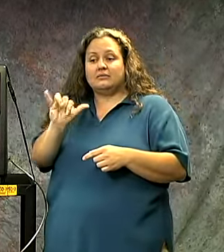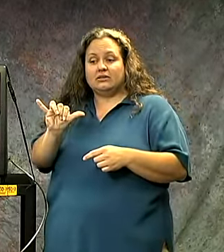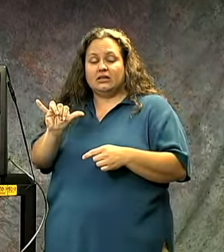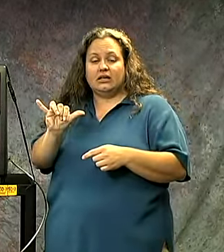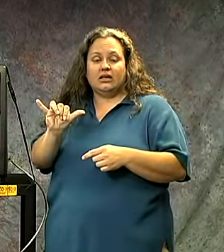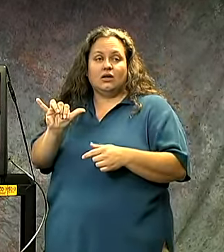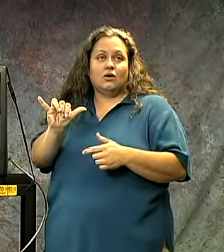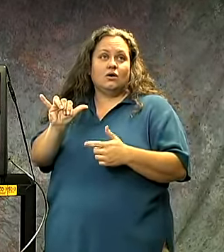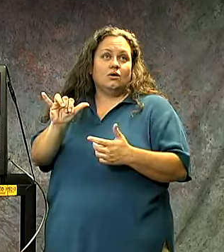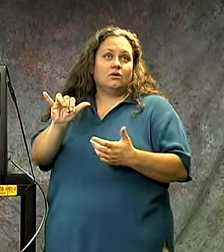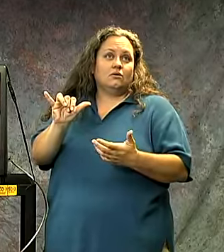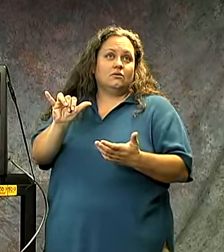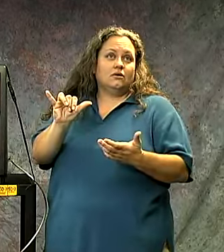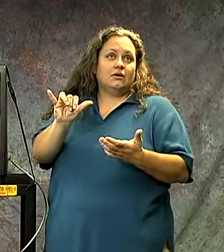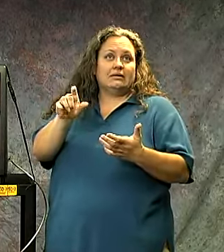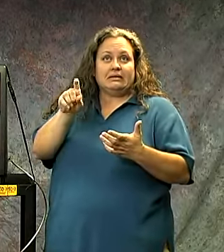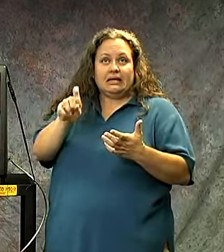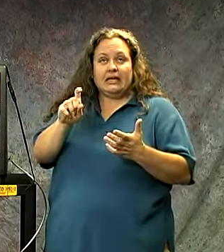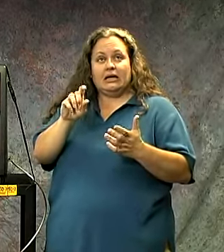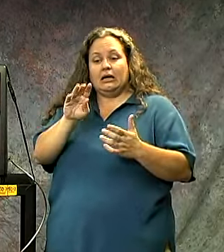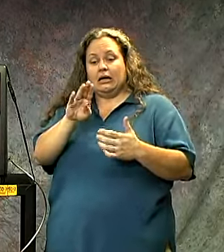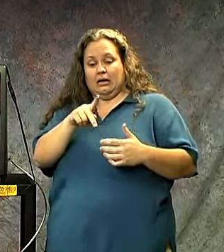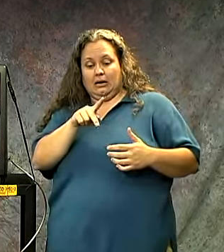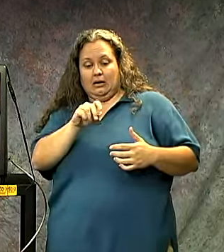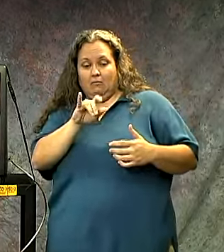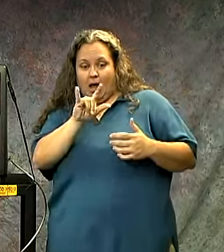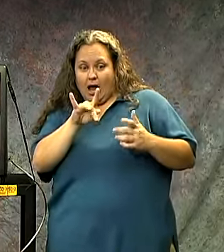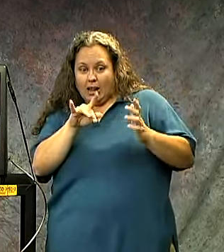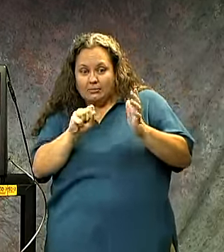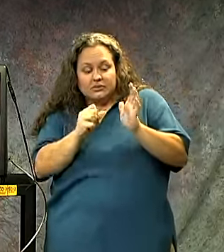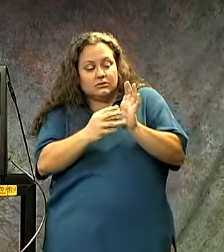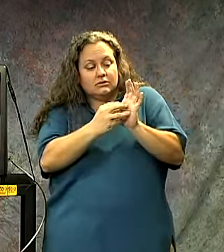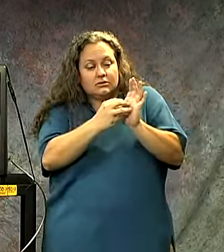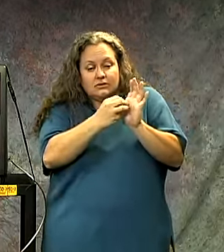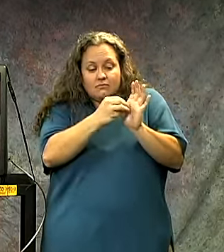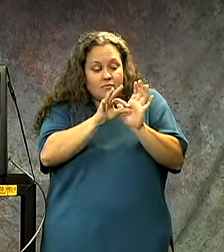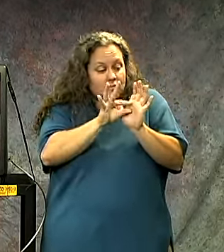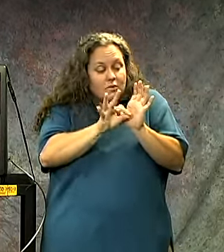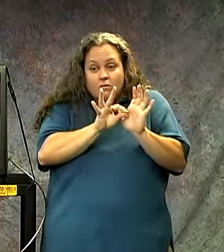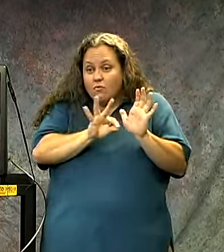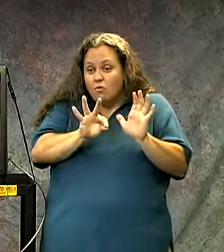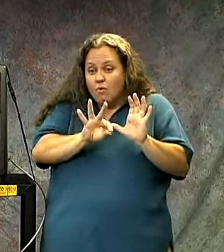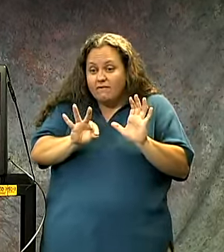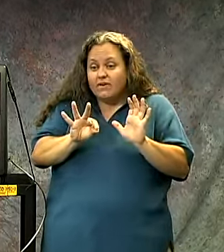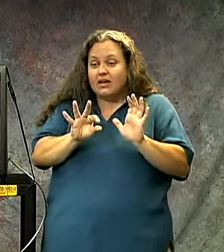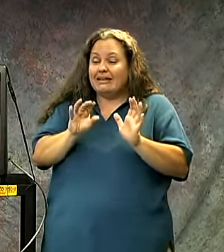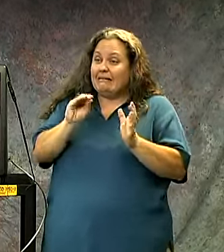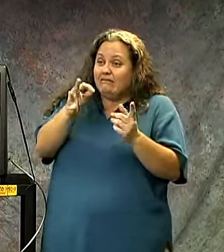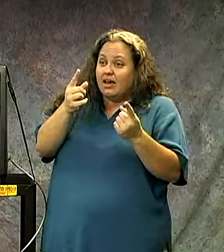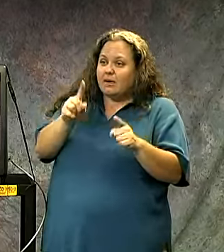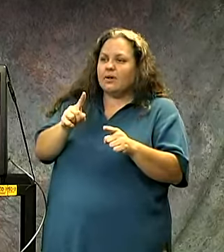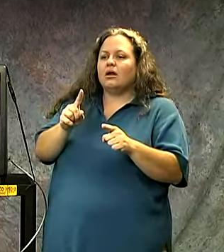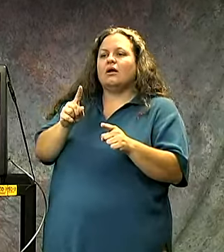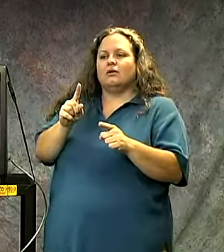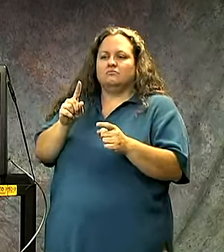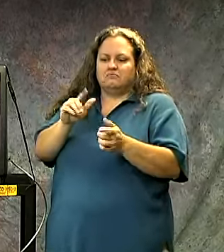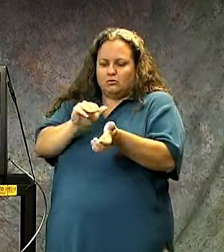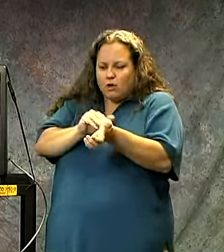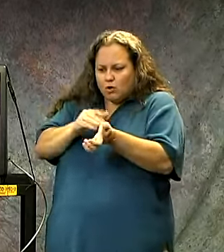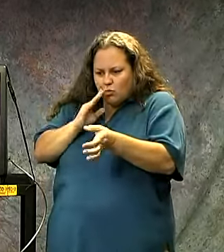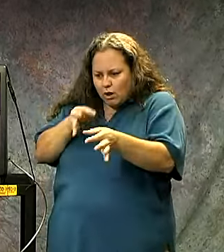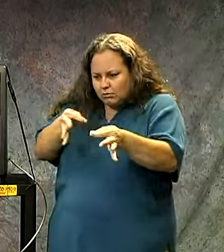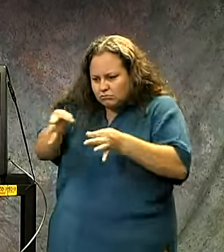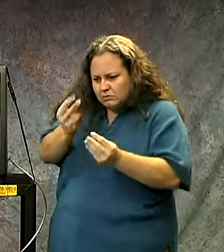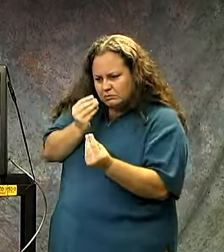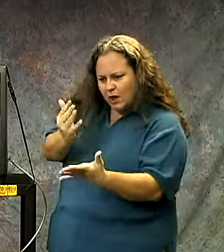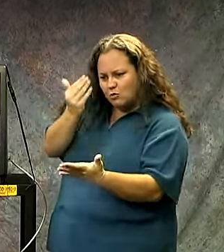exams or remove any polyps, which are small non-cancerous growths, you will be told about